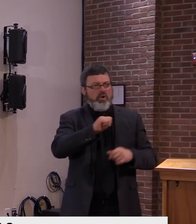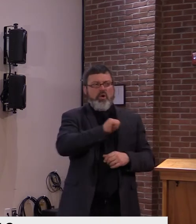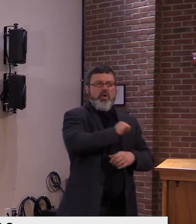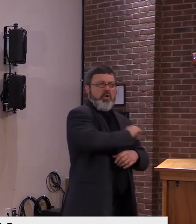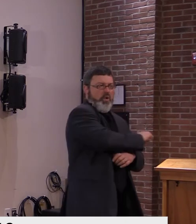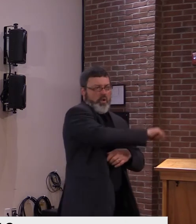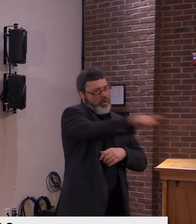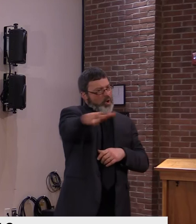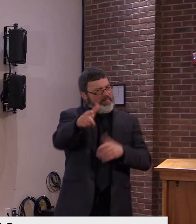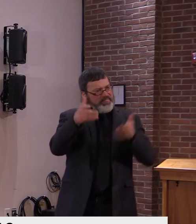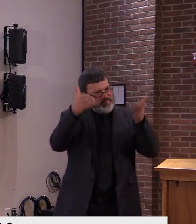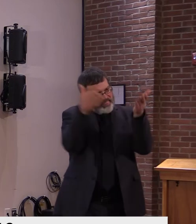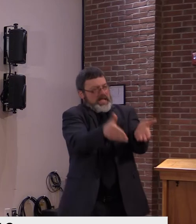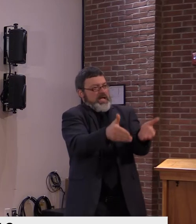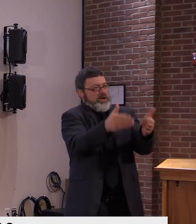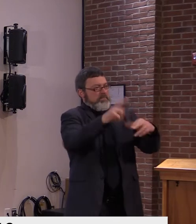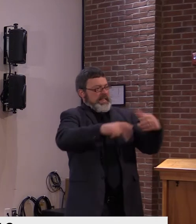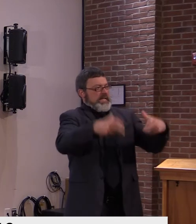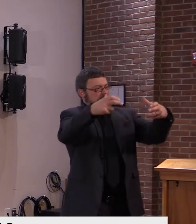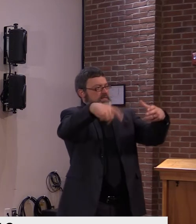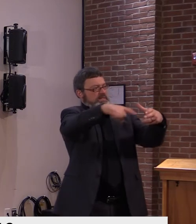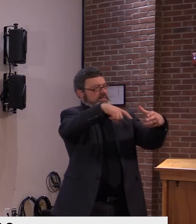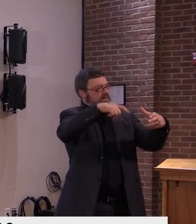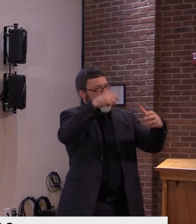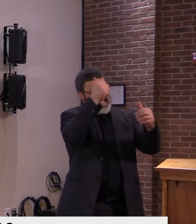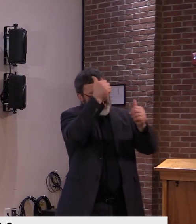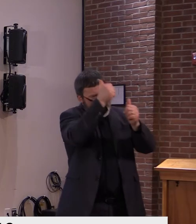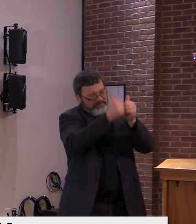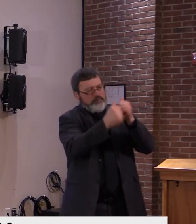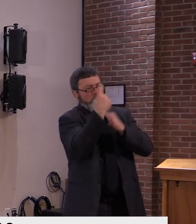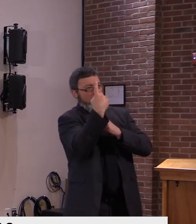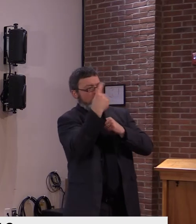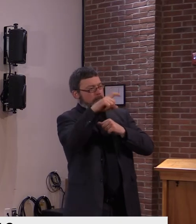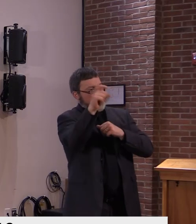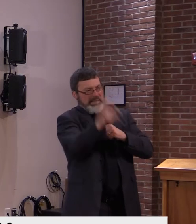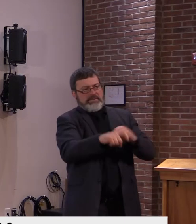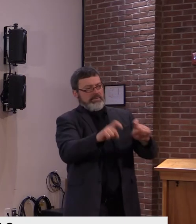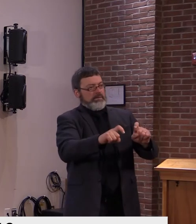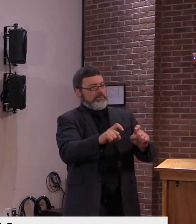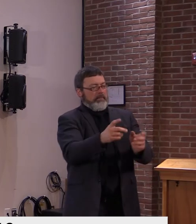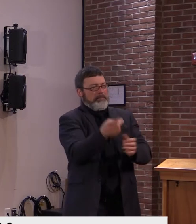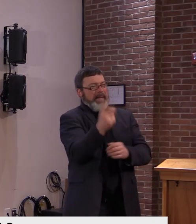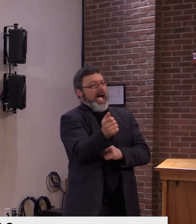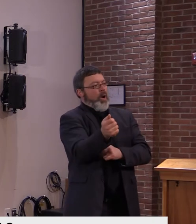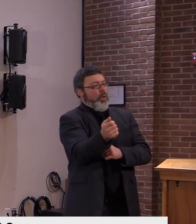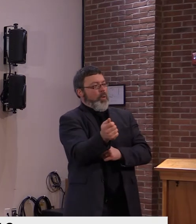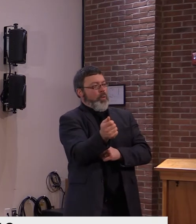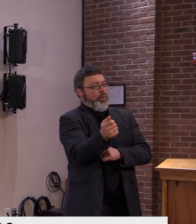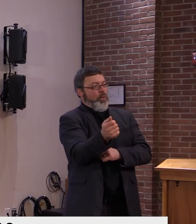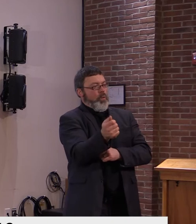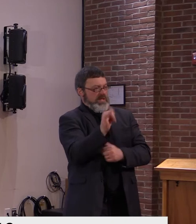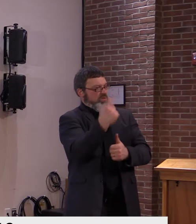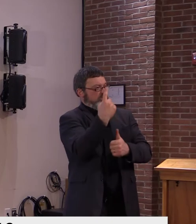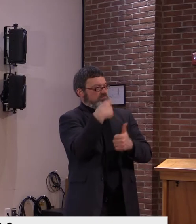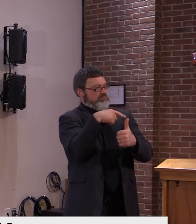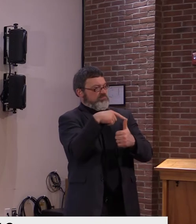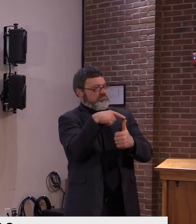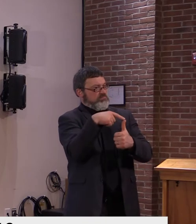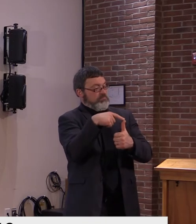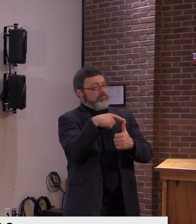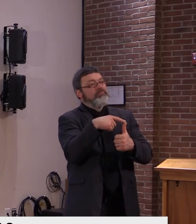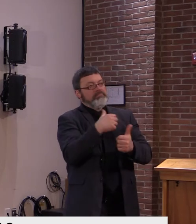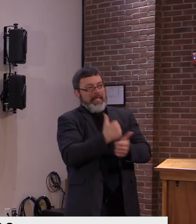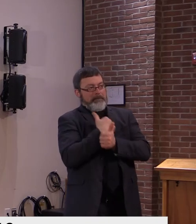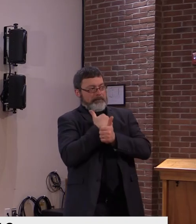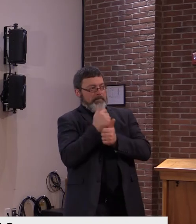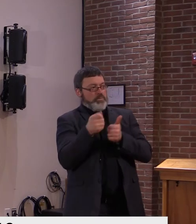the state is on the ground right then and there. That enables us not only to begin to understand